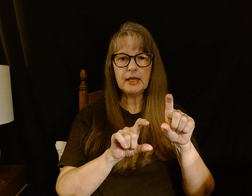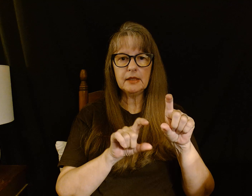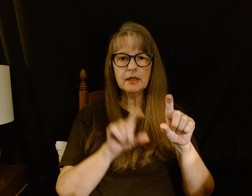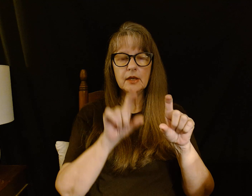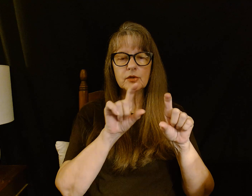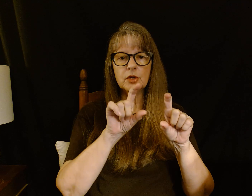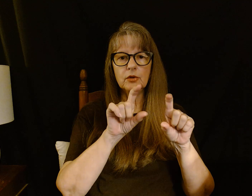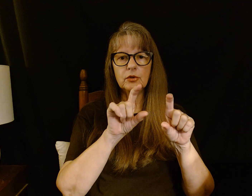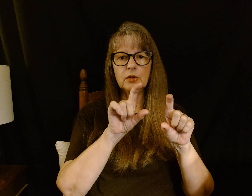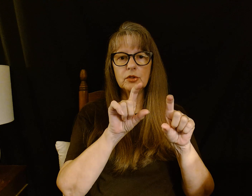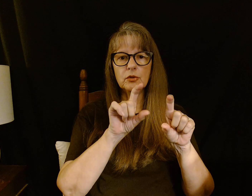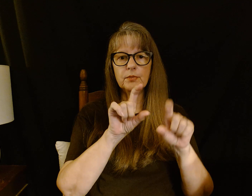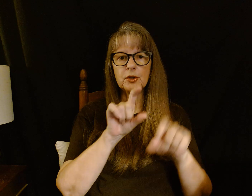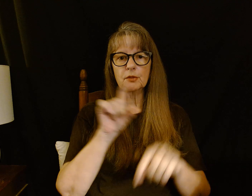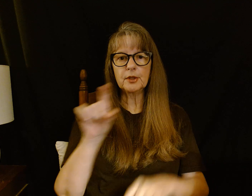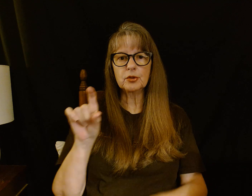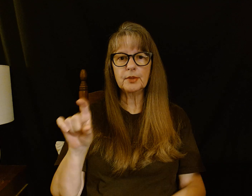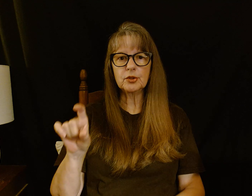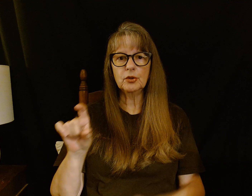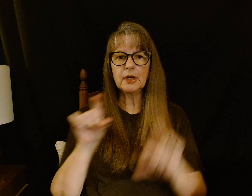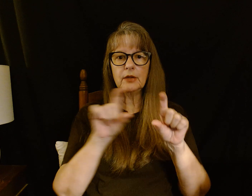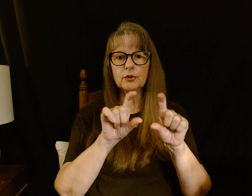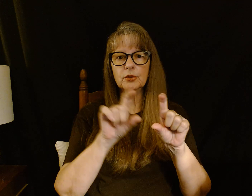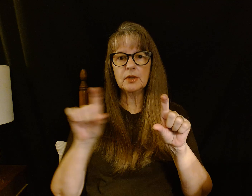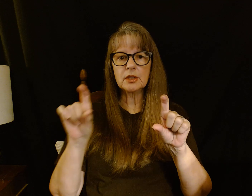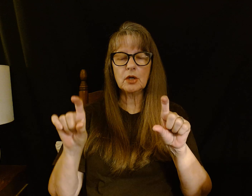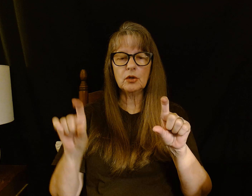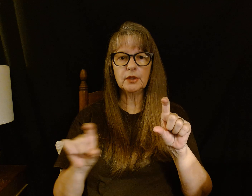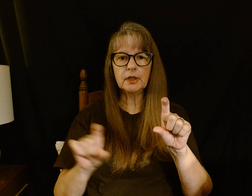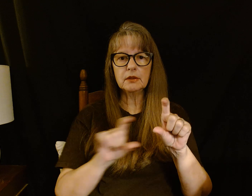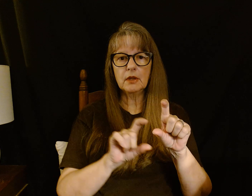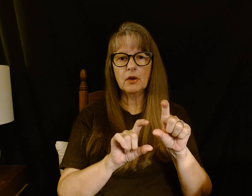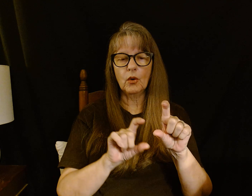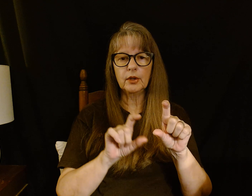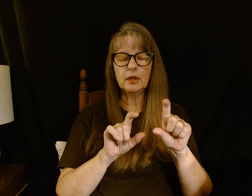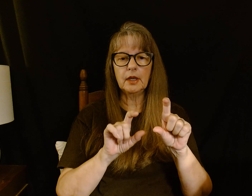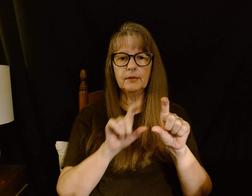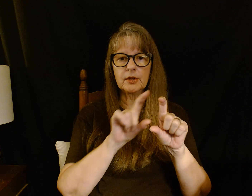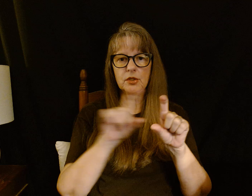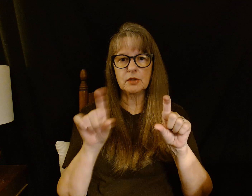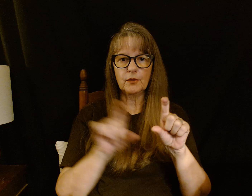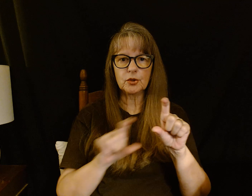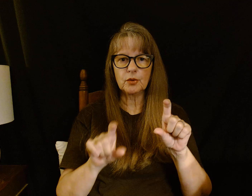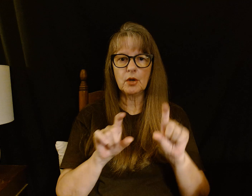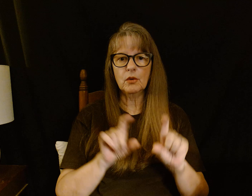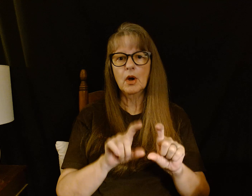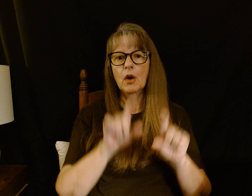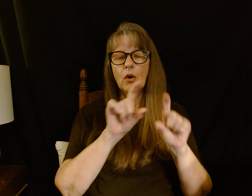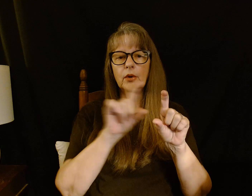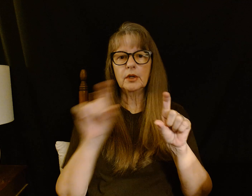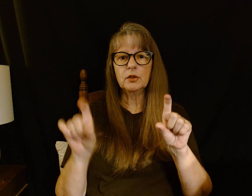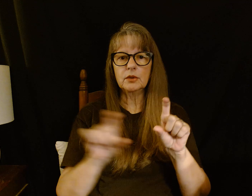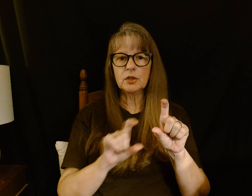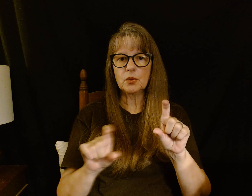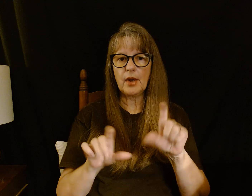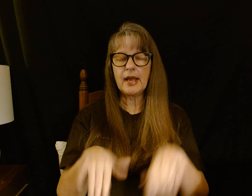meeting. So you could do picture, picture, picture. You could either do this, hold it, or because this is the first row, or you could do it this way.